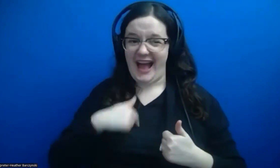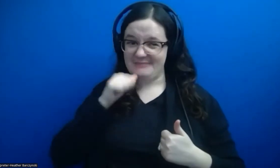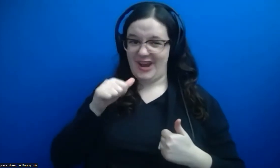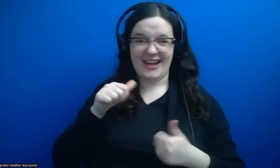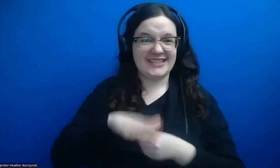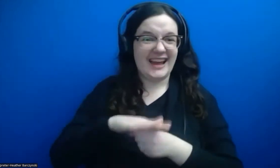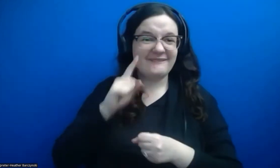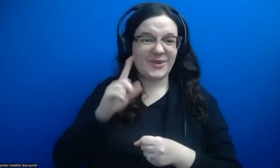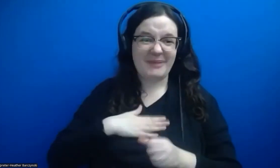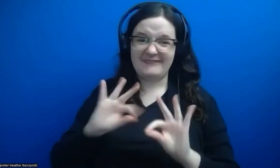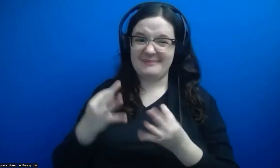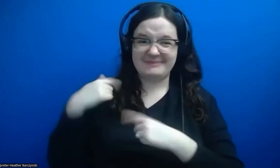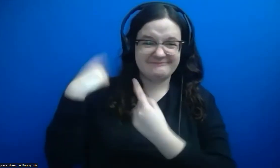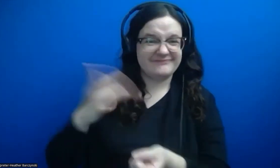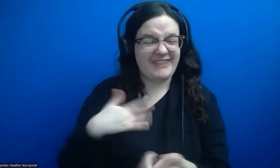So